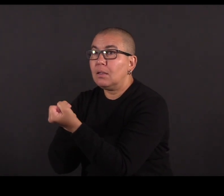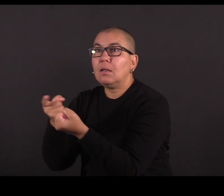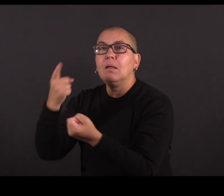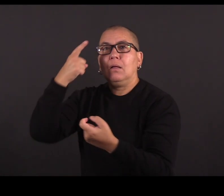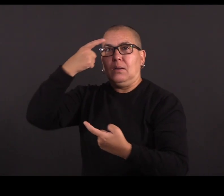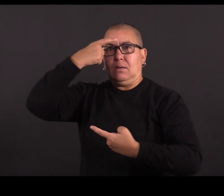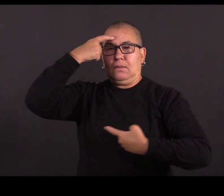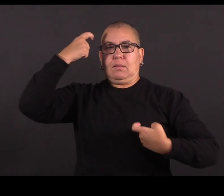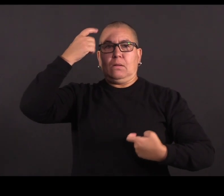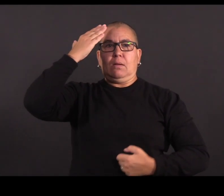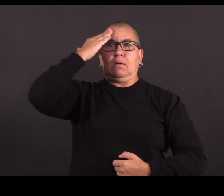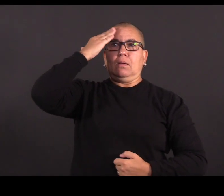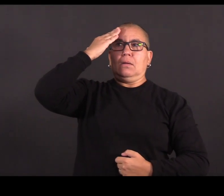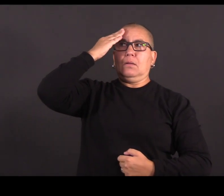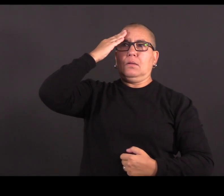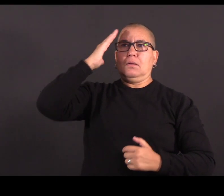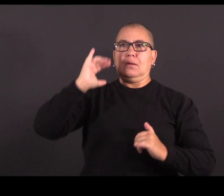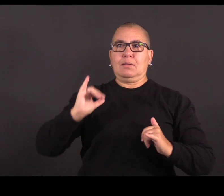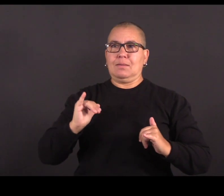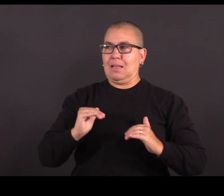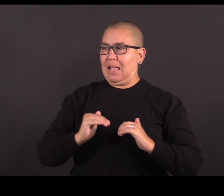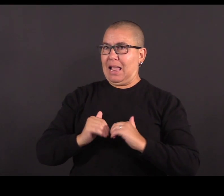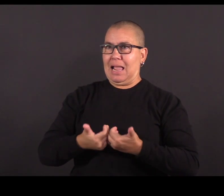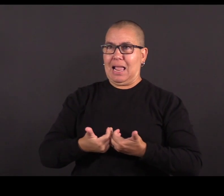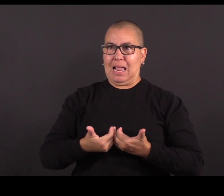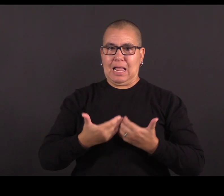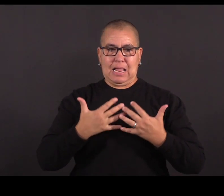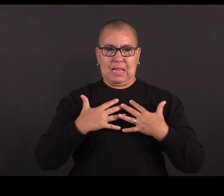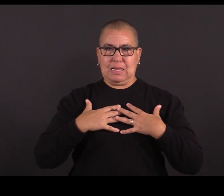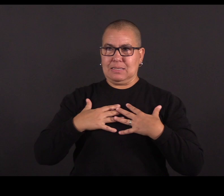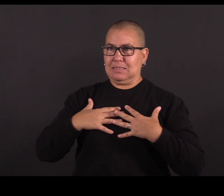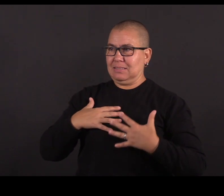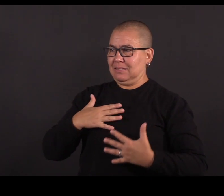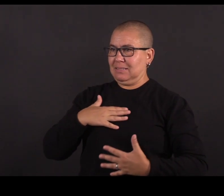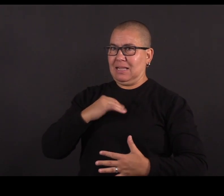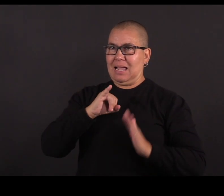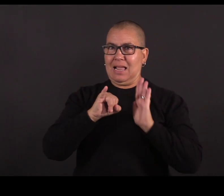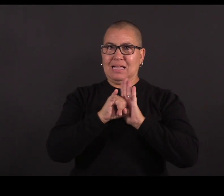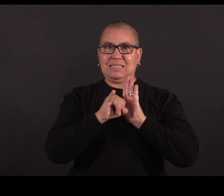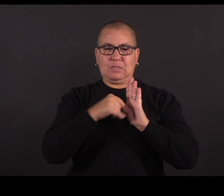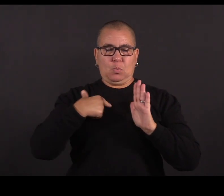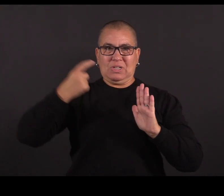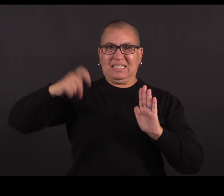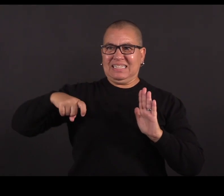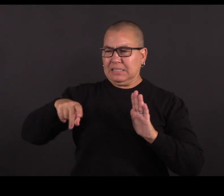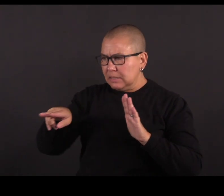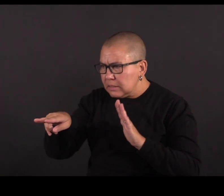individual situation and self identified needs and goals.